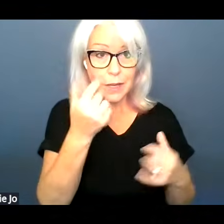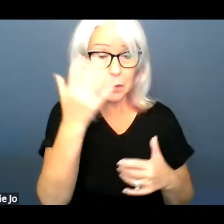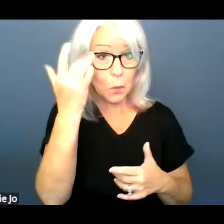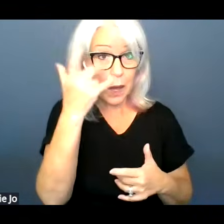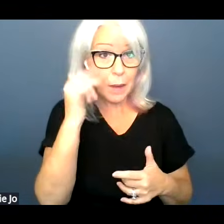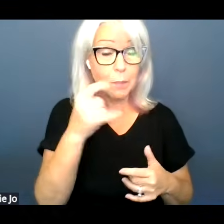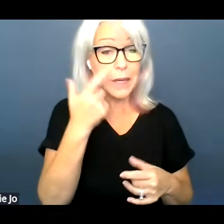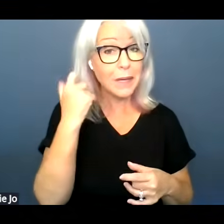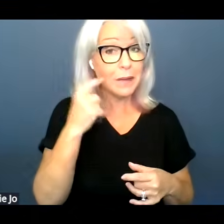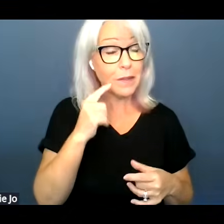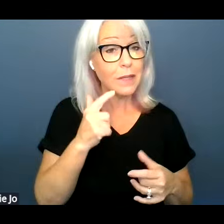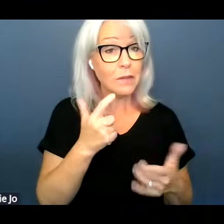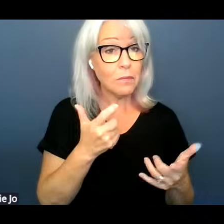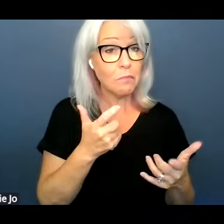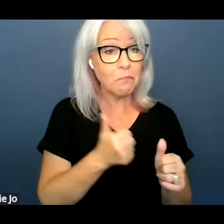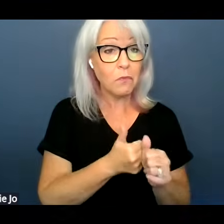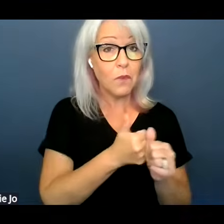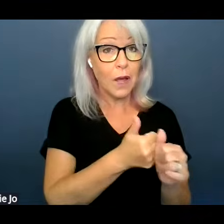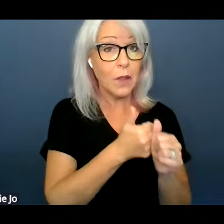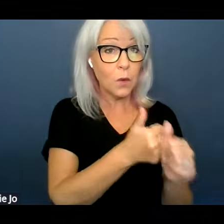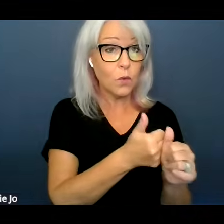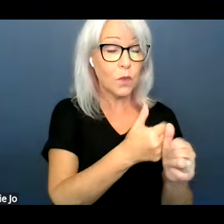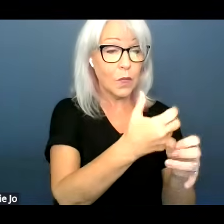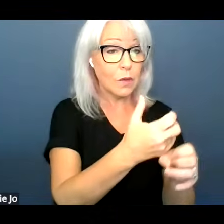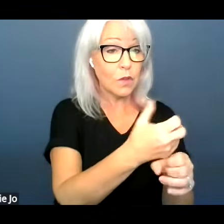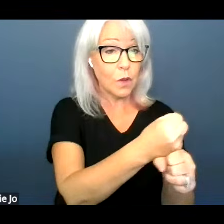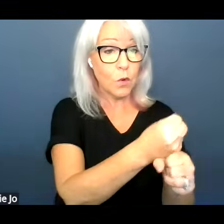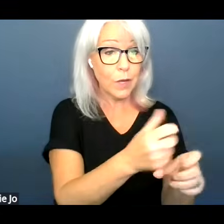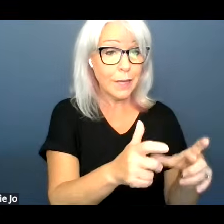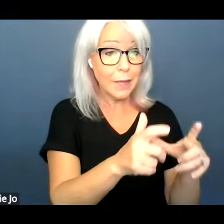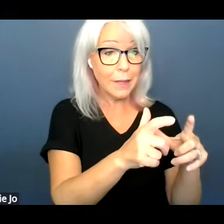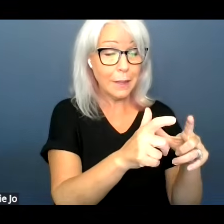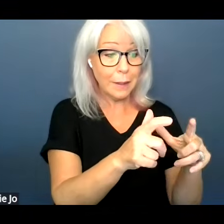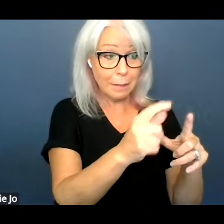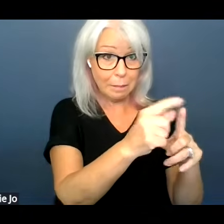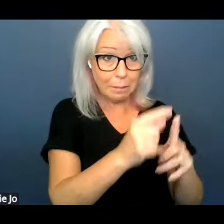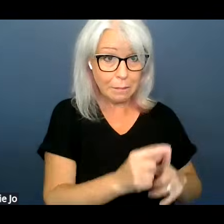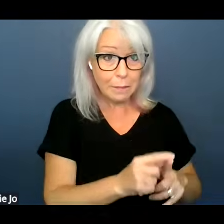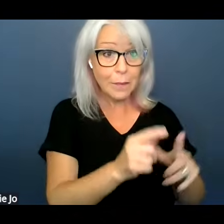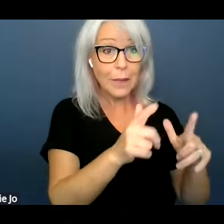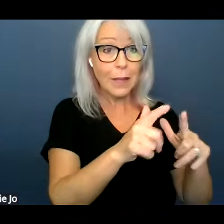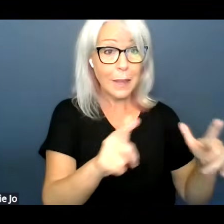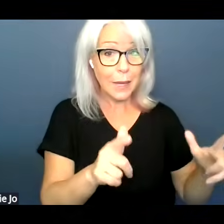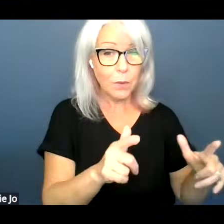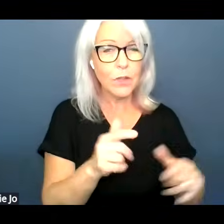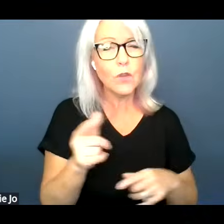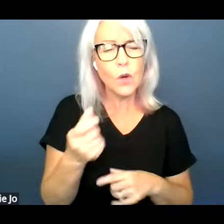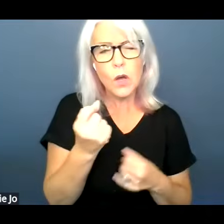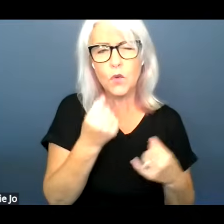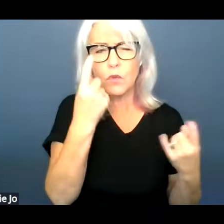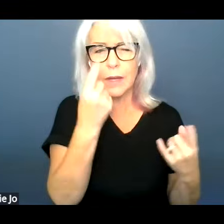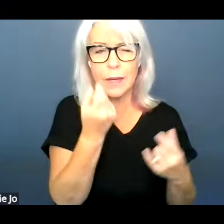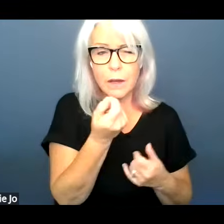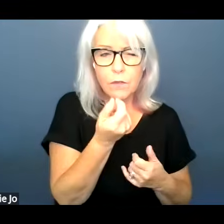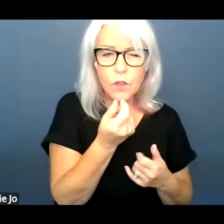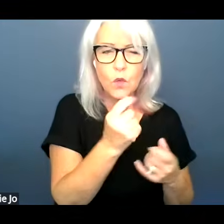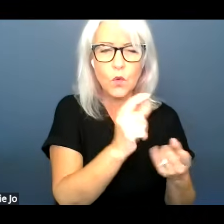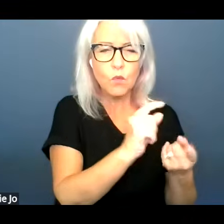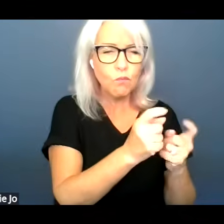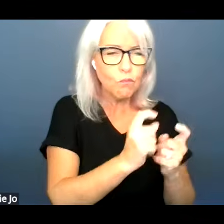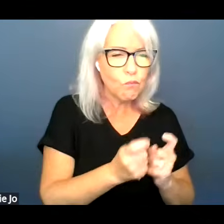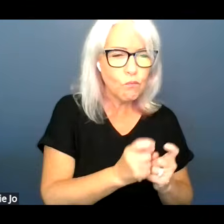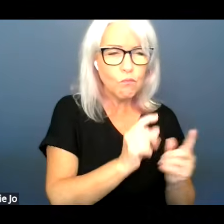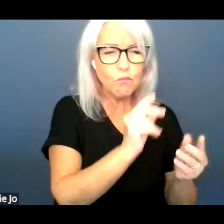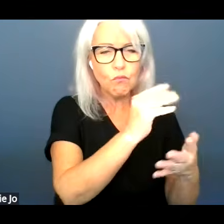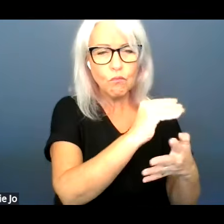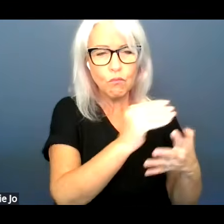petition summary language. As you noted, there are some deviations as needed to make space for the question,